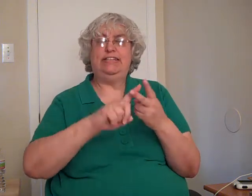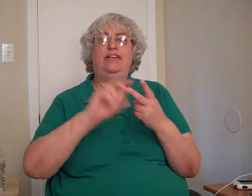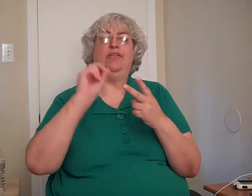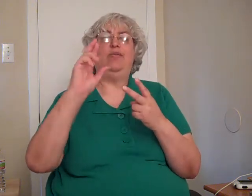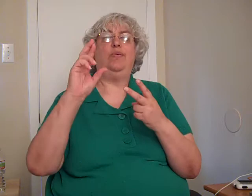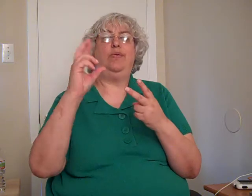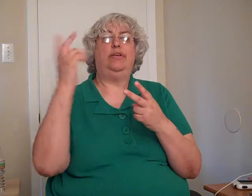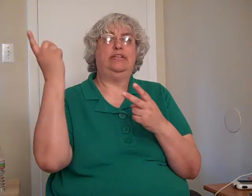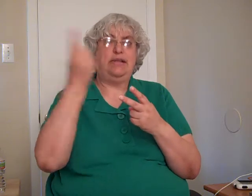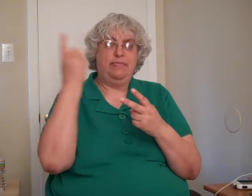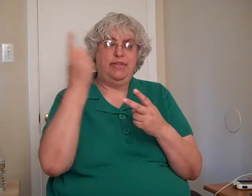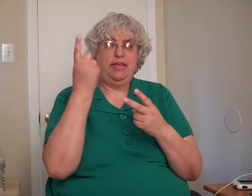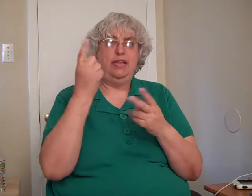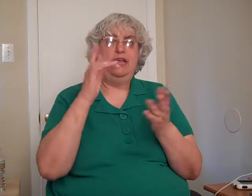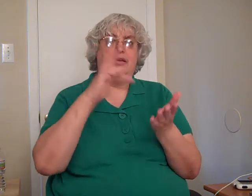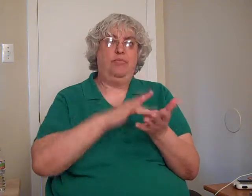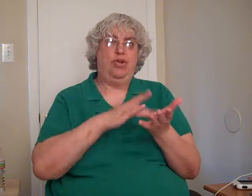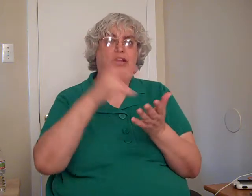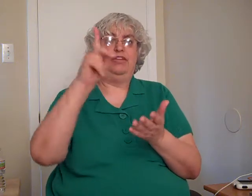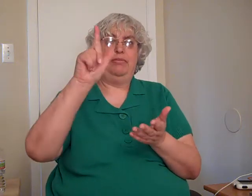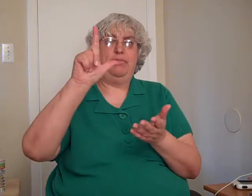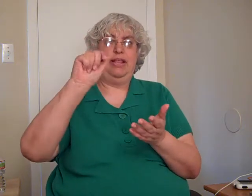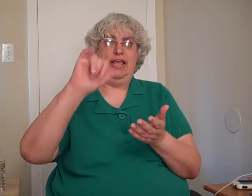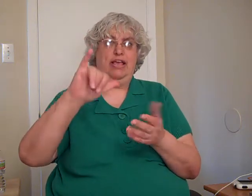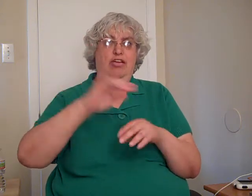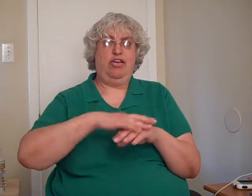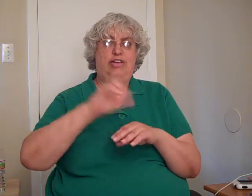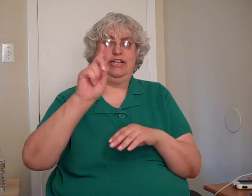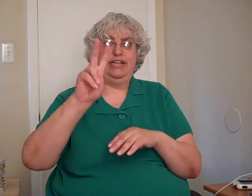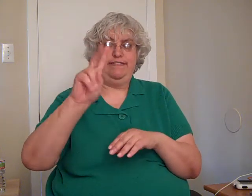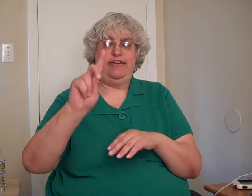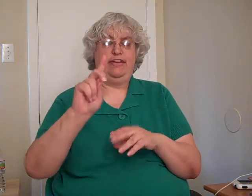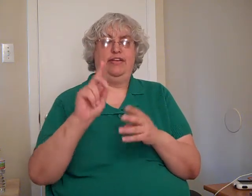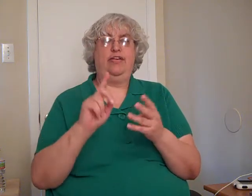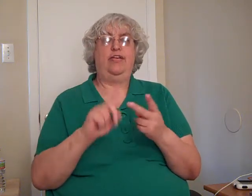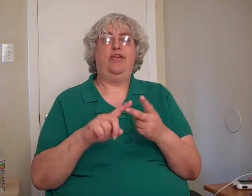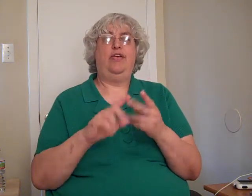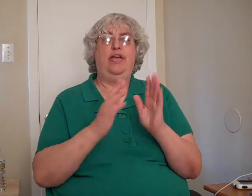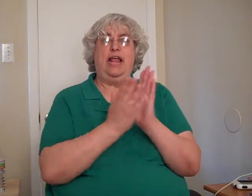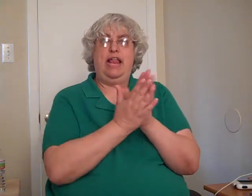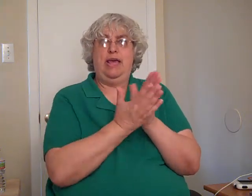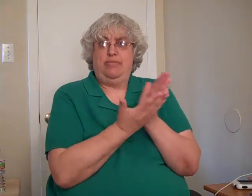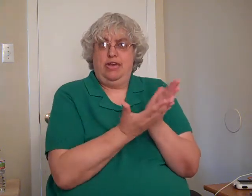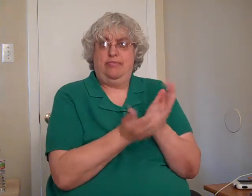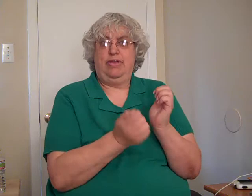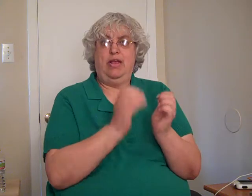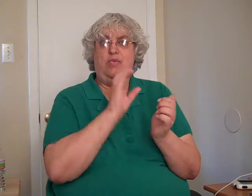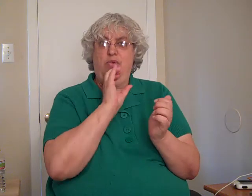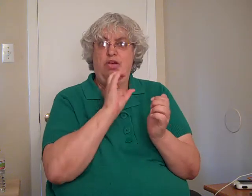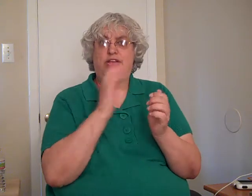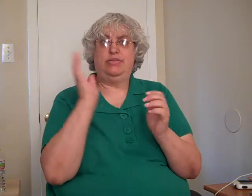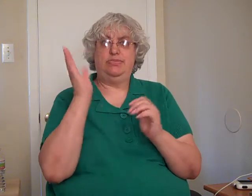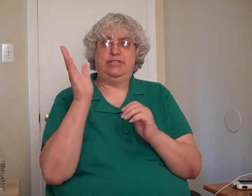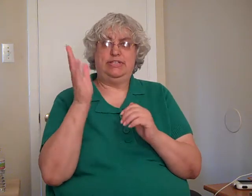and press play on your DVD or your laptop so that they can watch the presentation. If you're